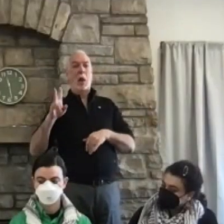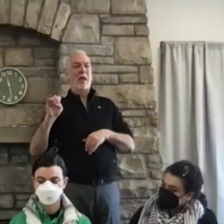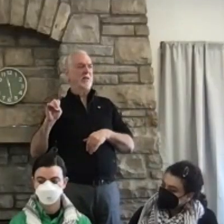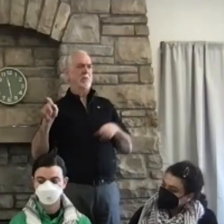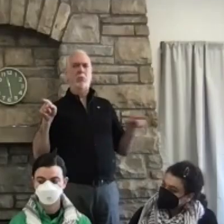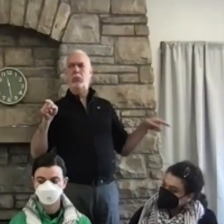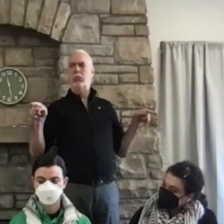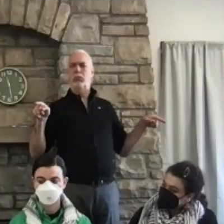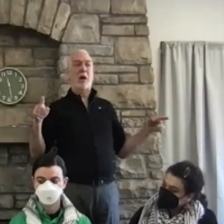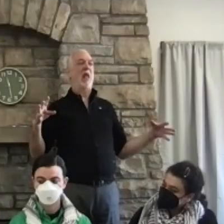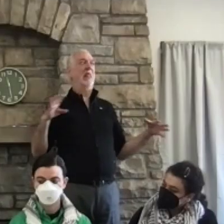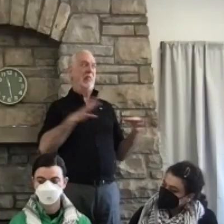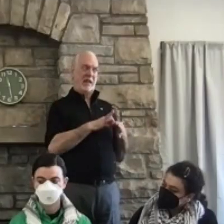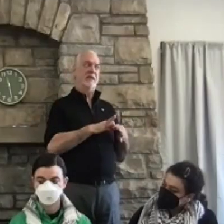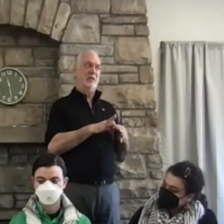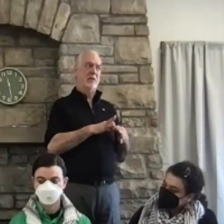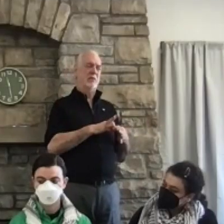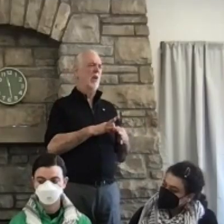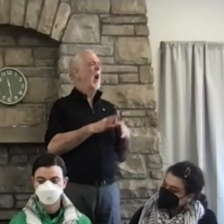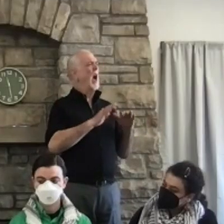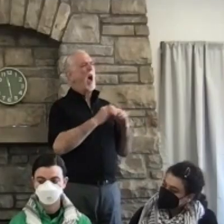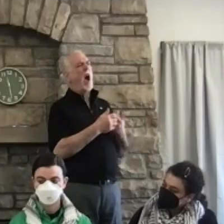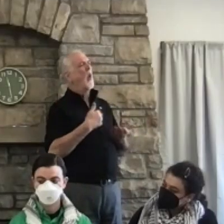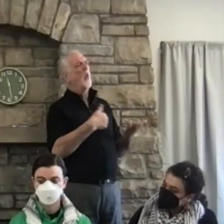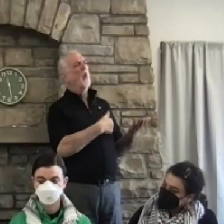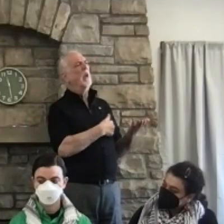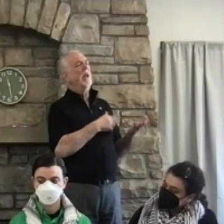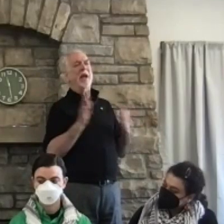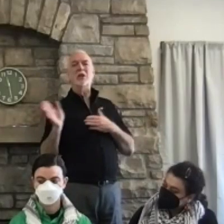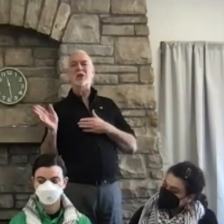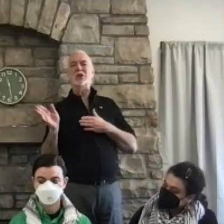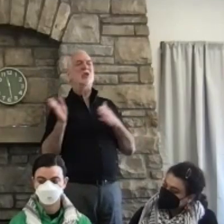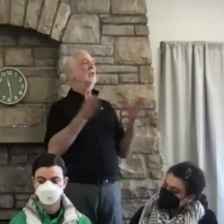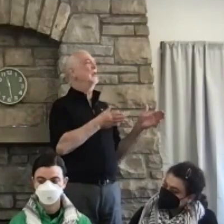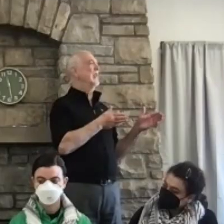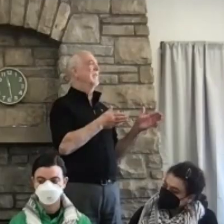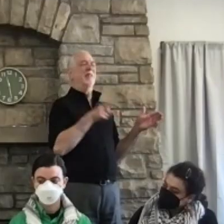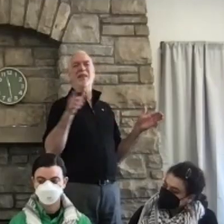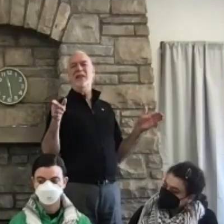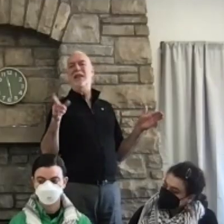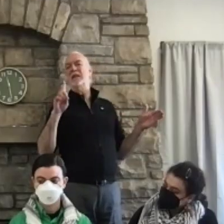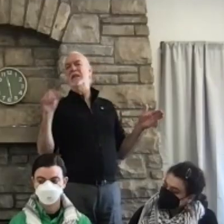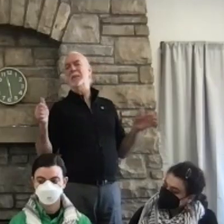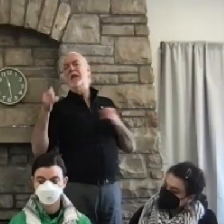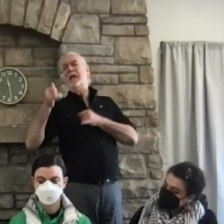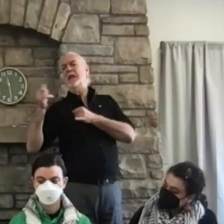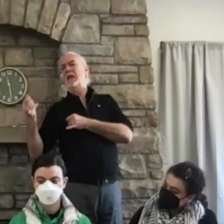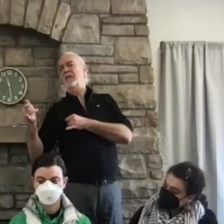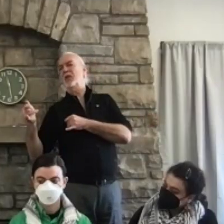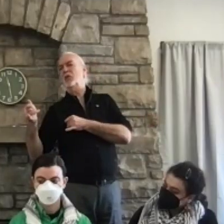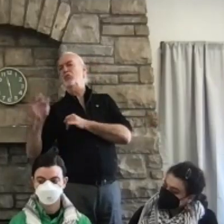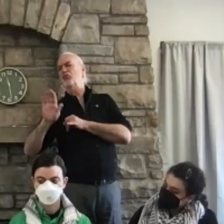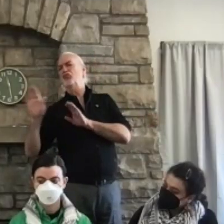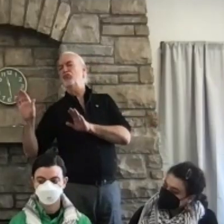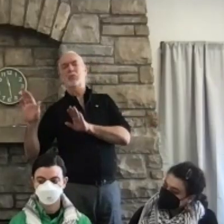of the time. In what ways can we shift from seeing disability as an individual condition to understanding it as